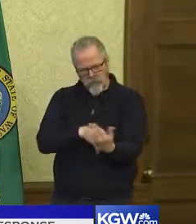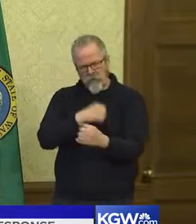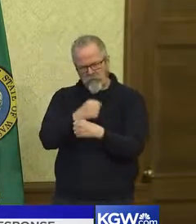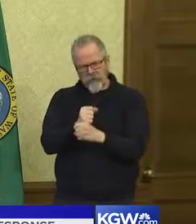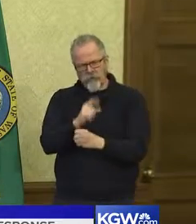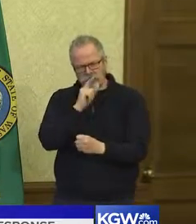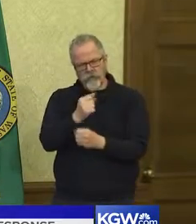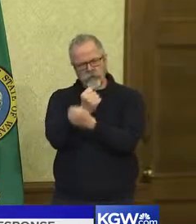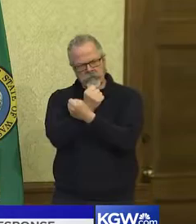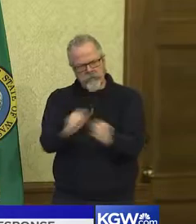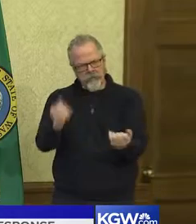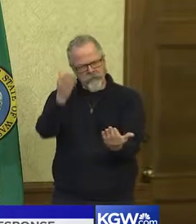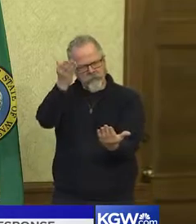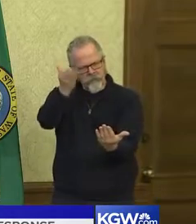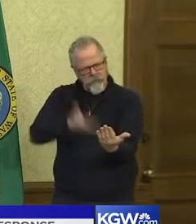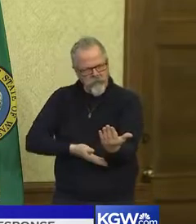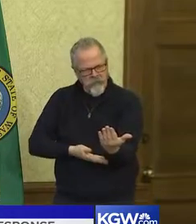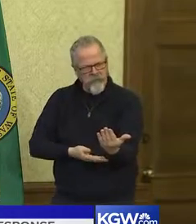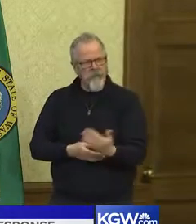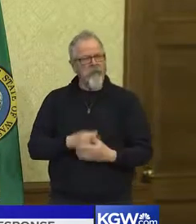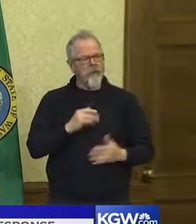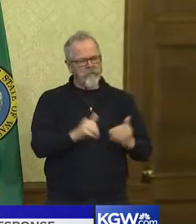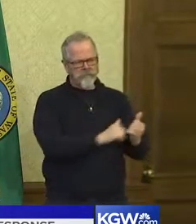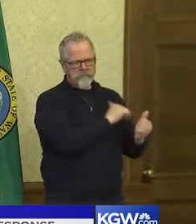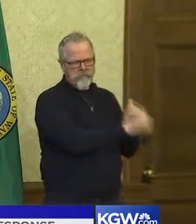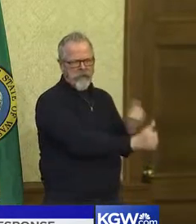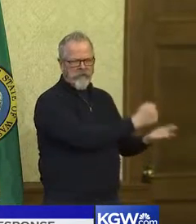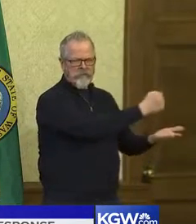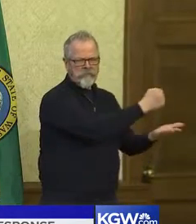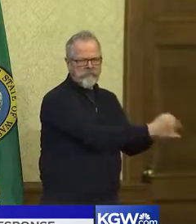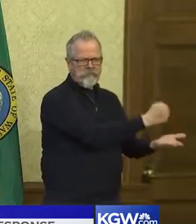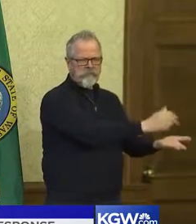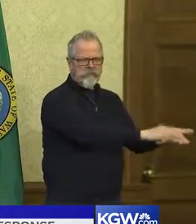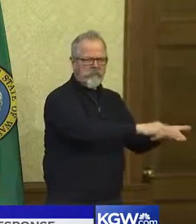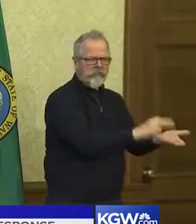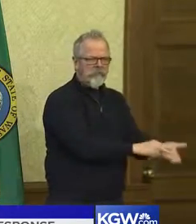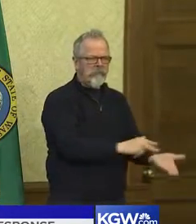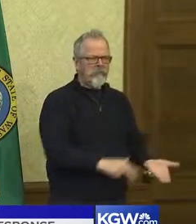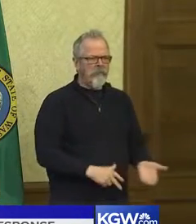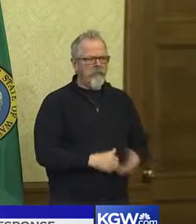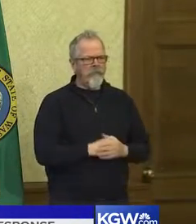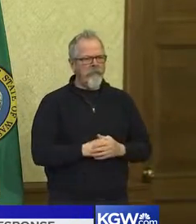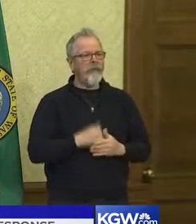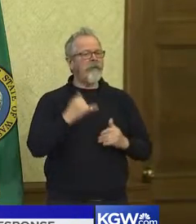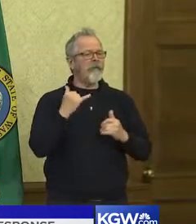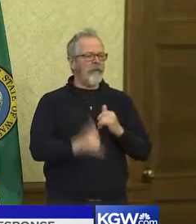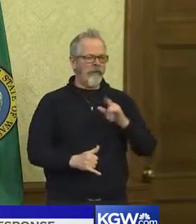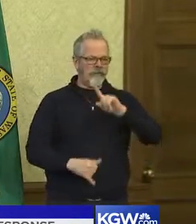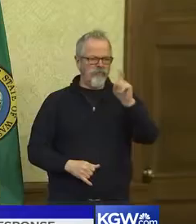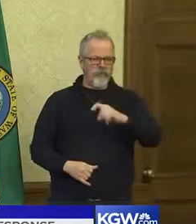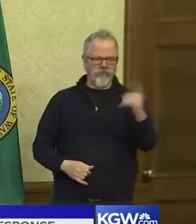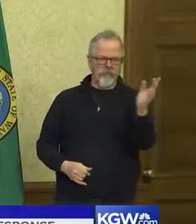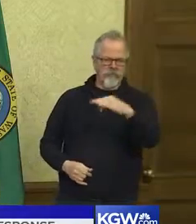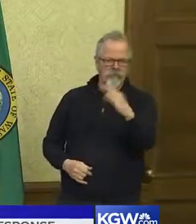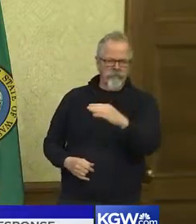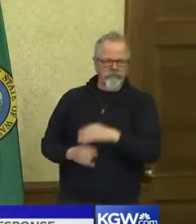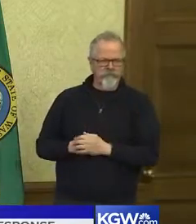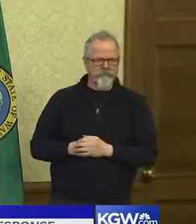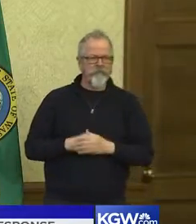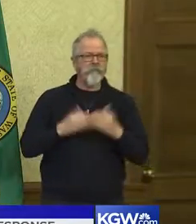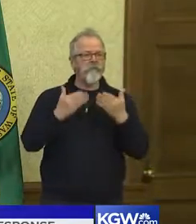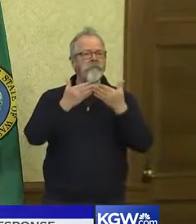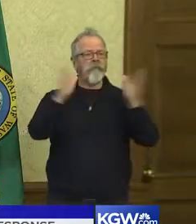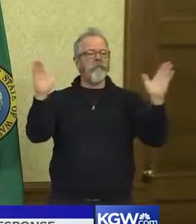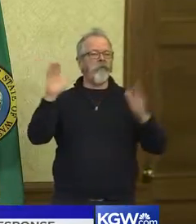pass muster. Final question we go to Tom with Public Radio. A quick follow-up for Commissioner